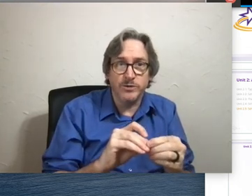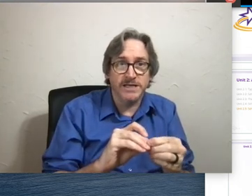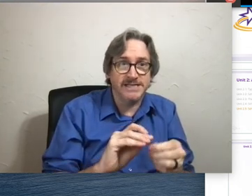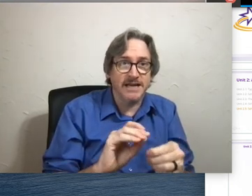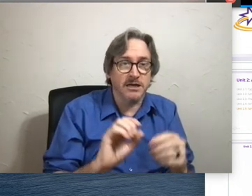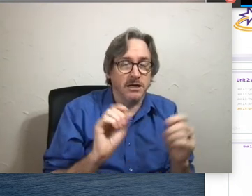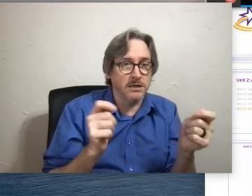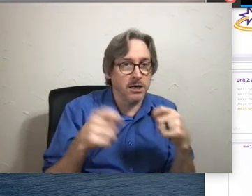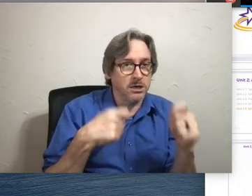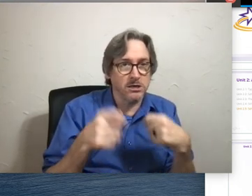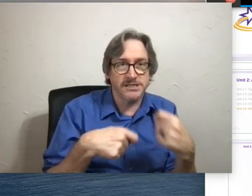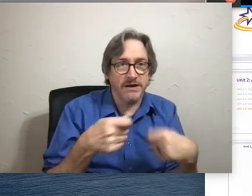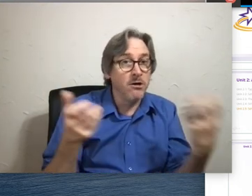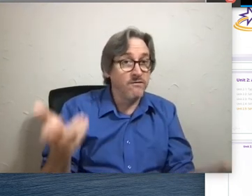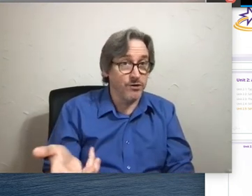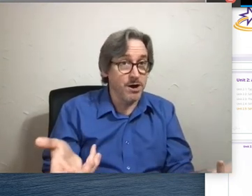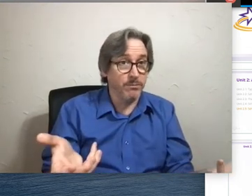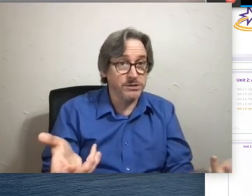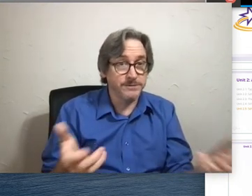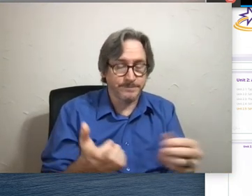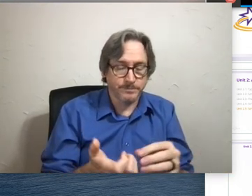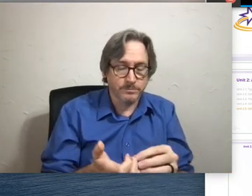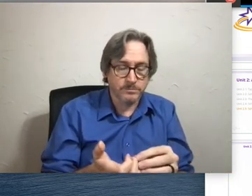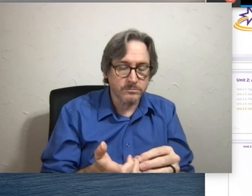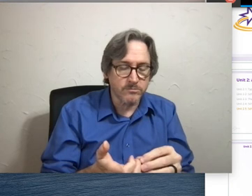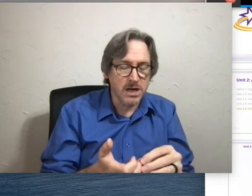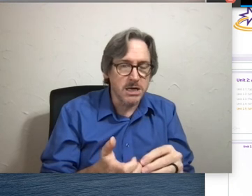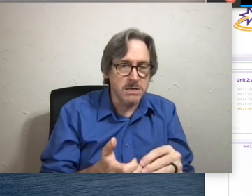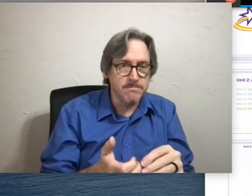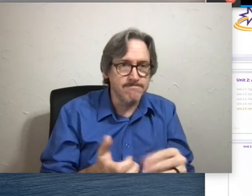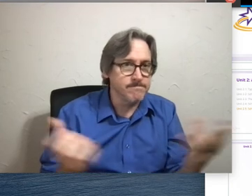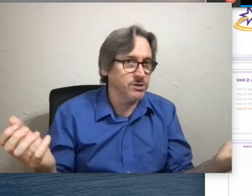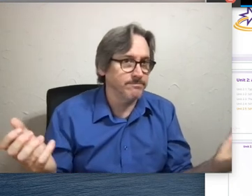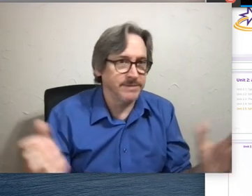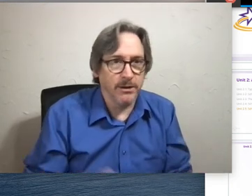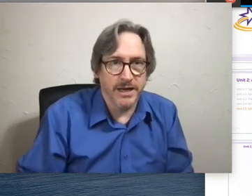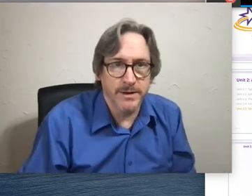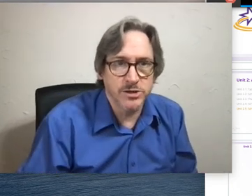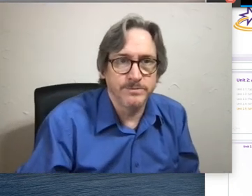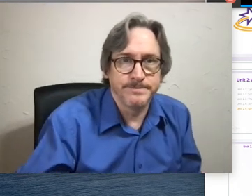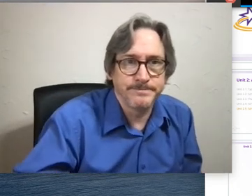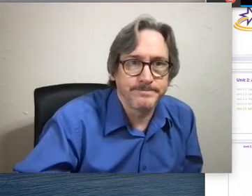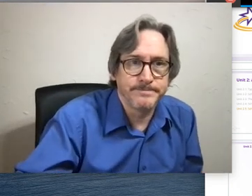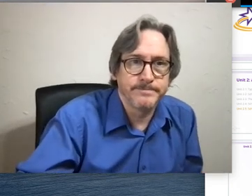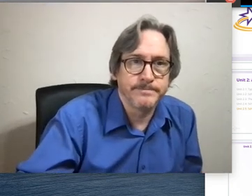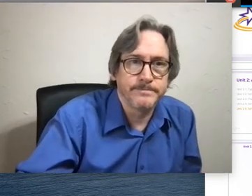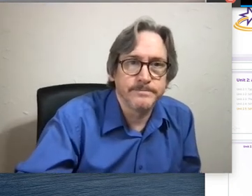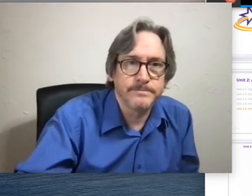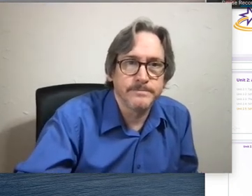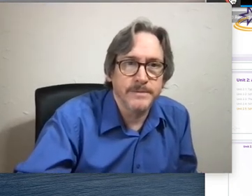I'm doing a card set for numbers. So that'll be coming up soon.